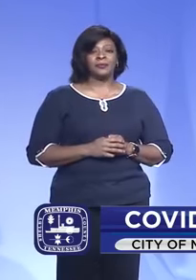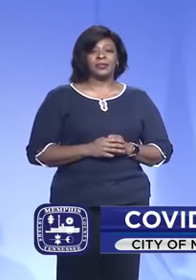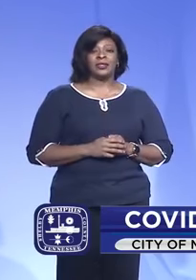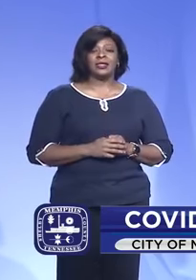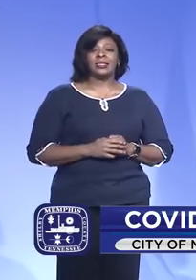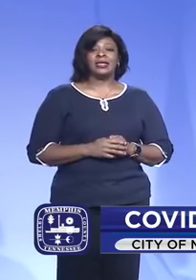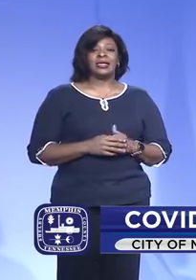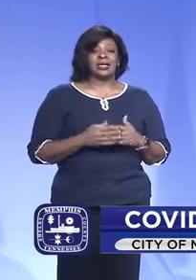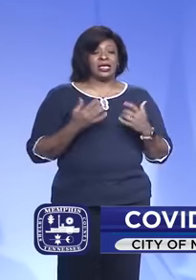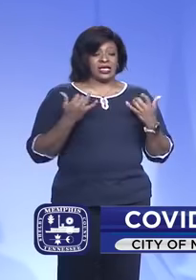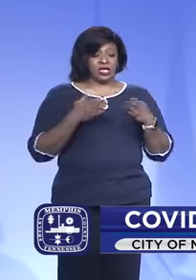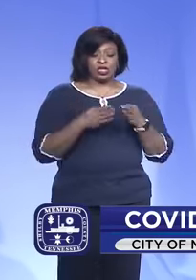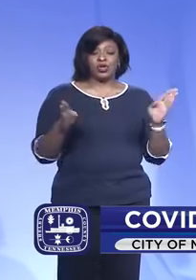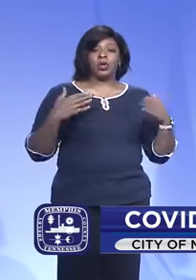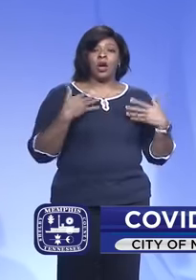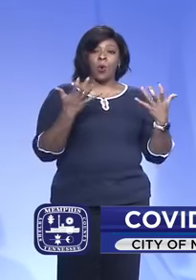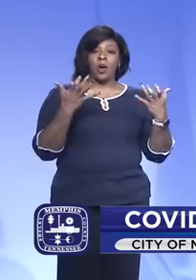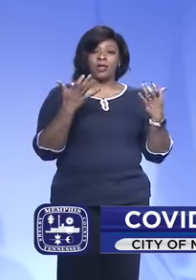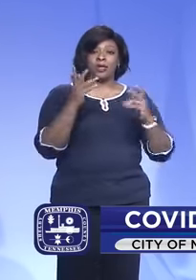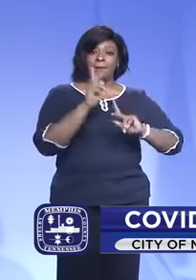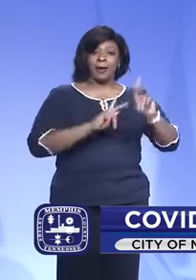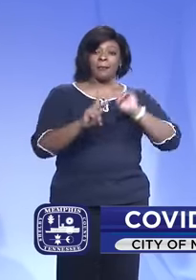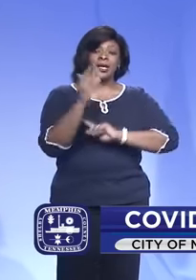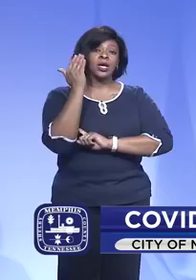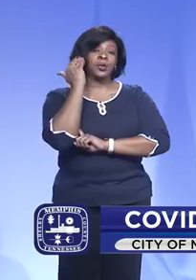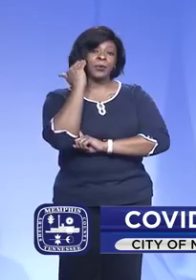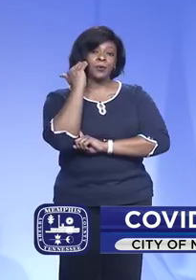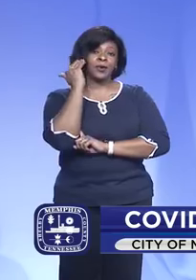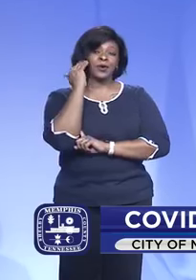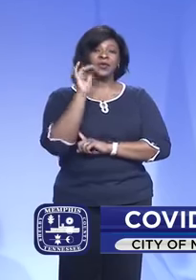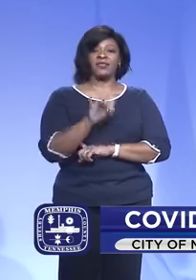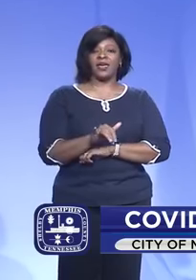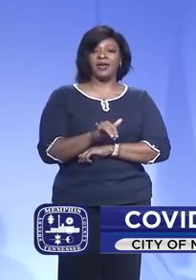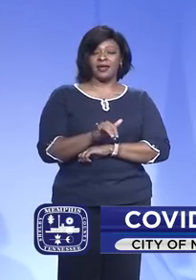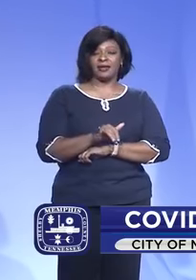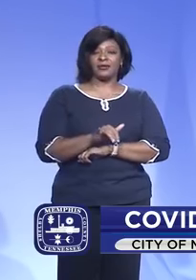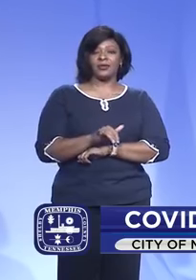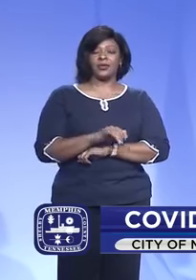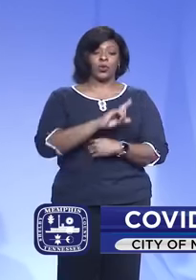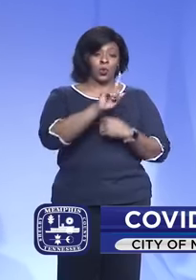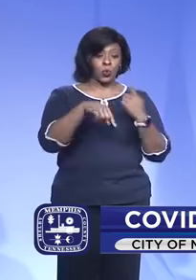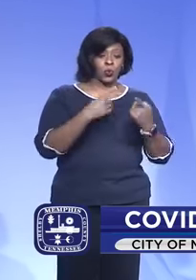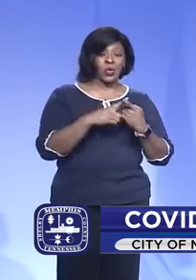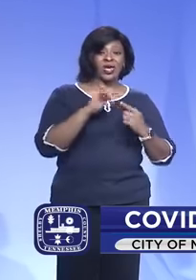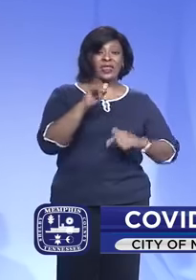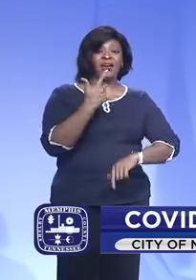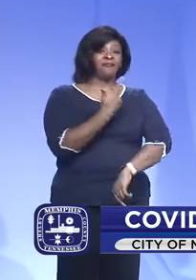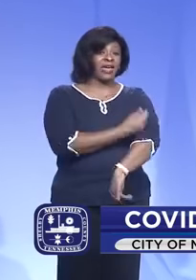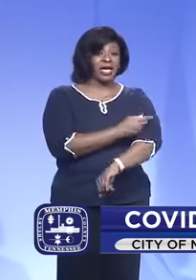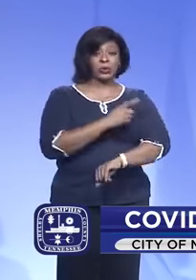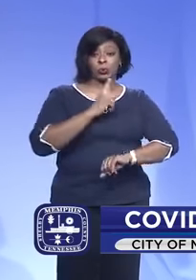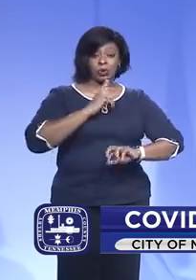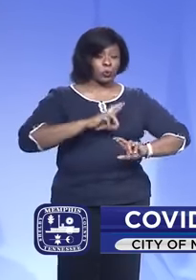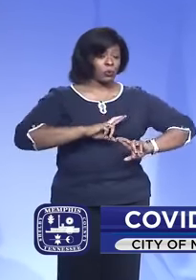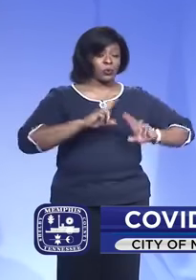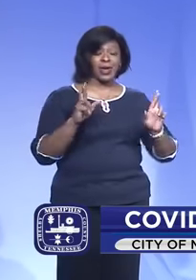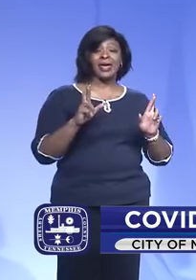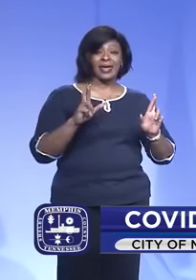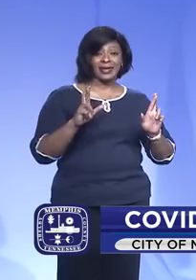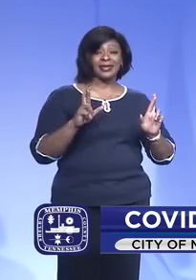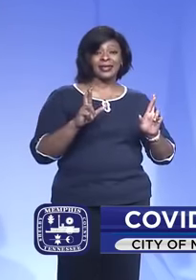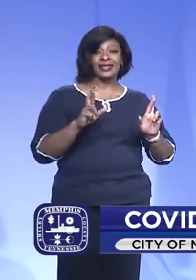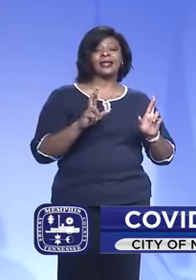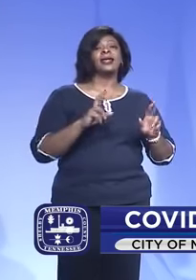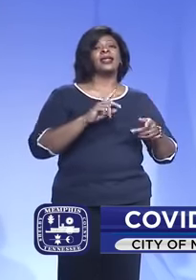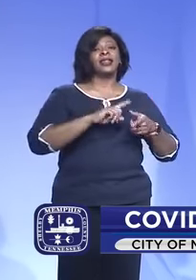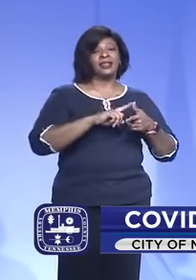sort of in general, I would want the public to be aware that when the vaccine is available, it